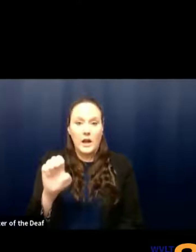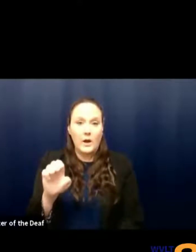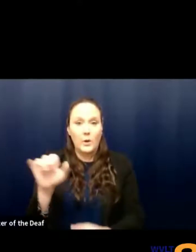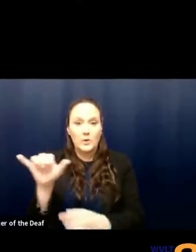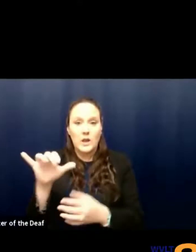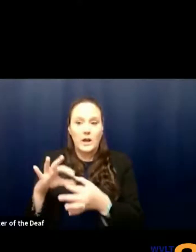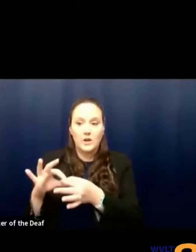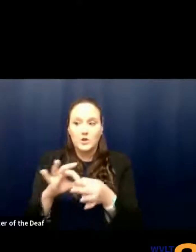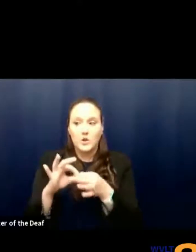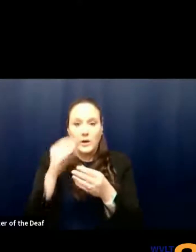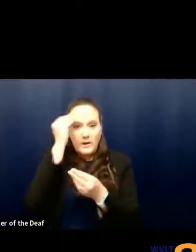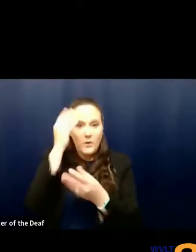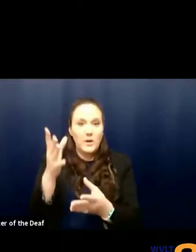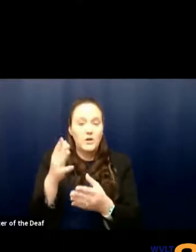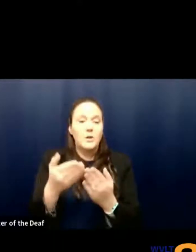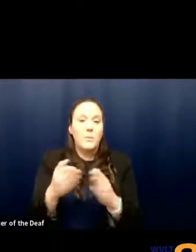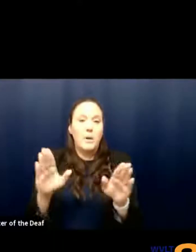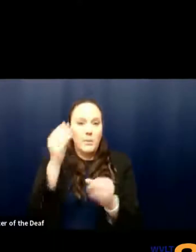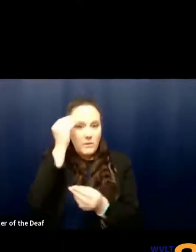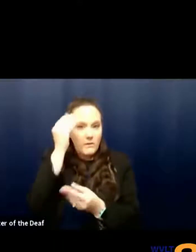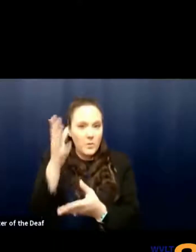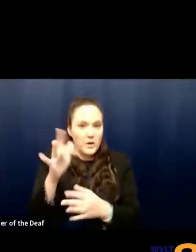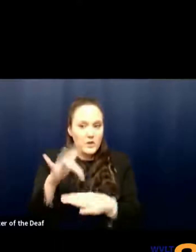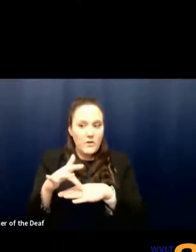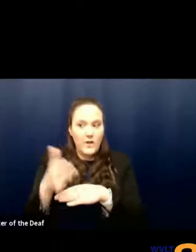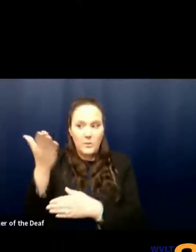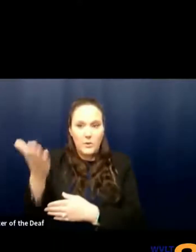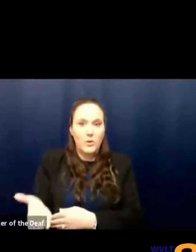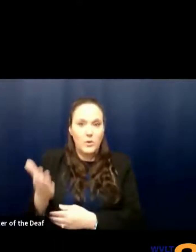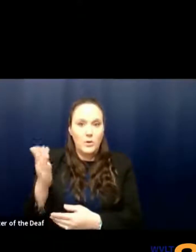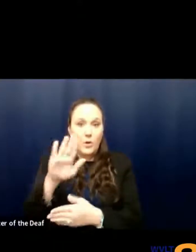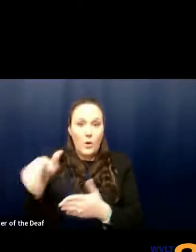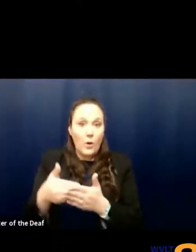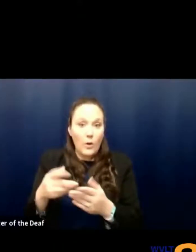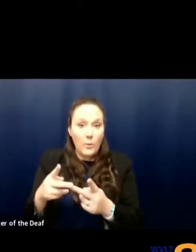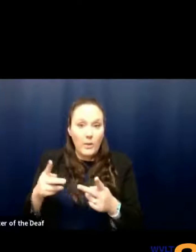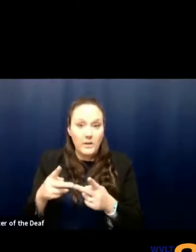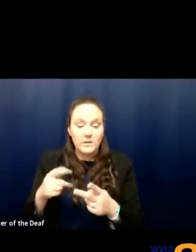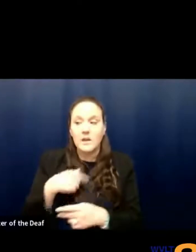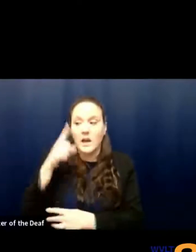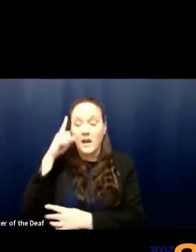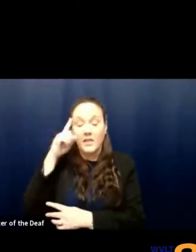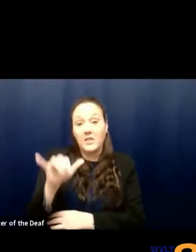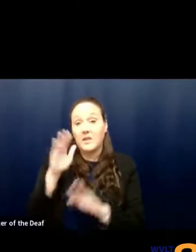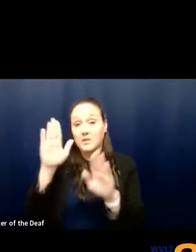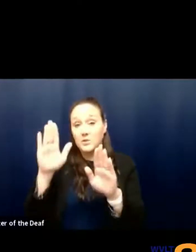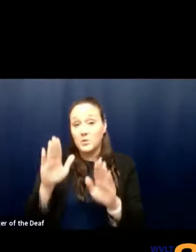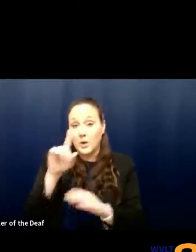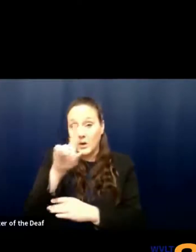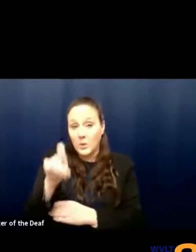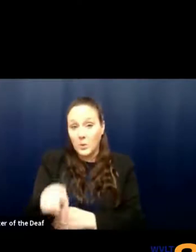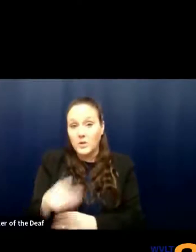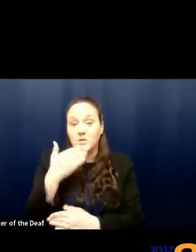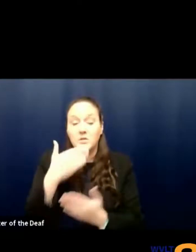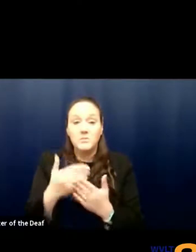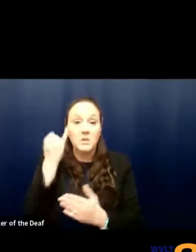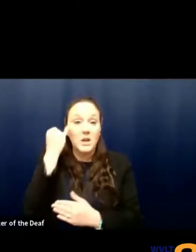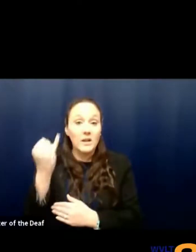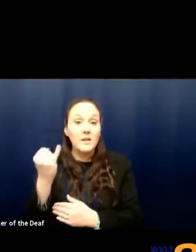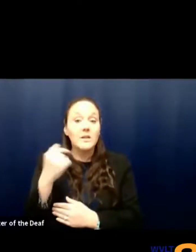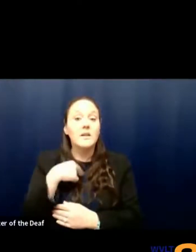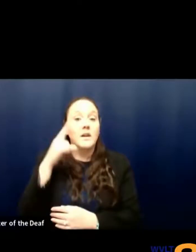public information can be available there. Okay, Scott, I think that's a great question and a great idea. I think